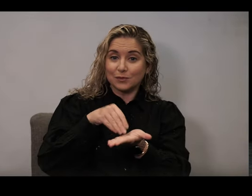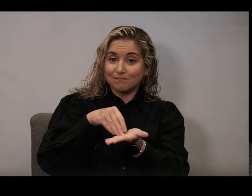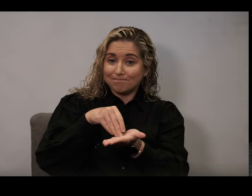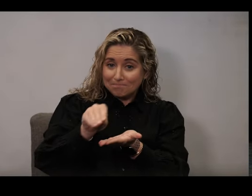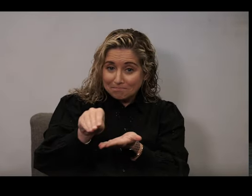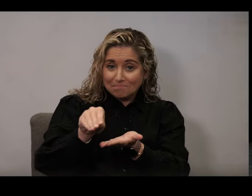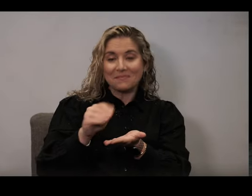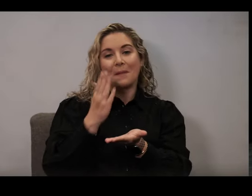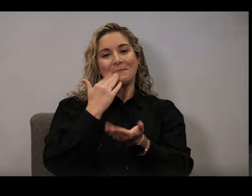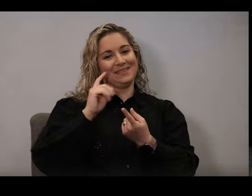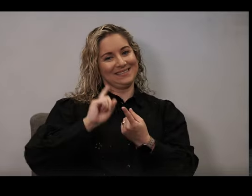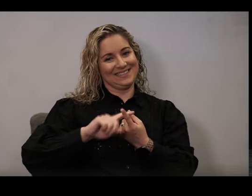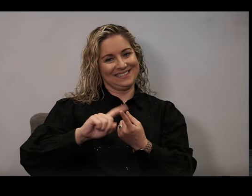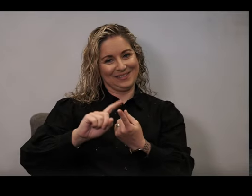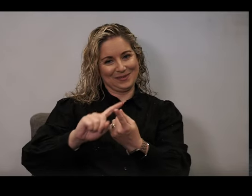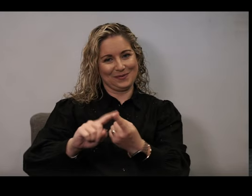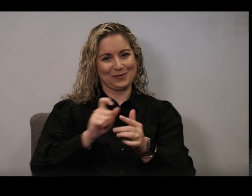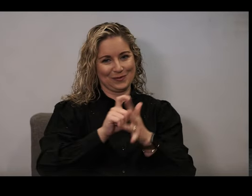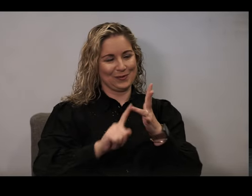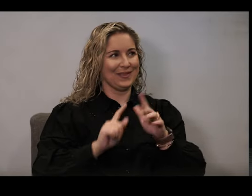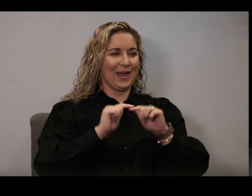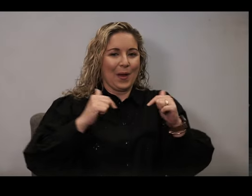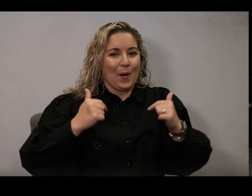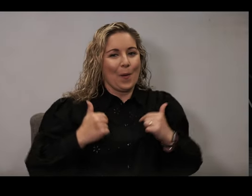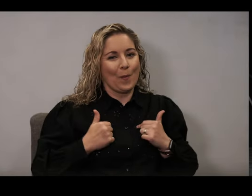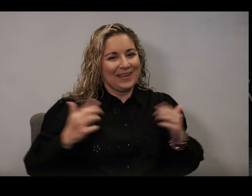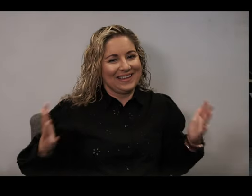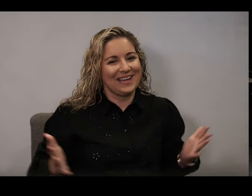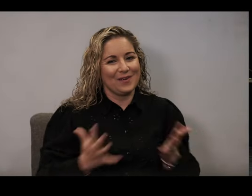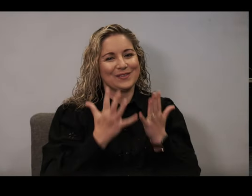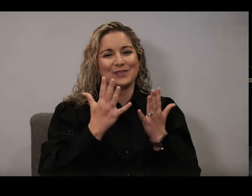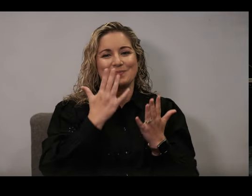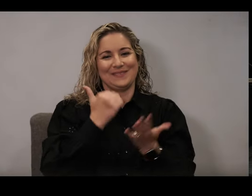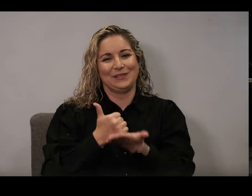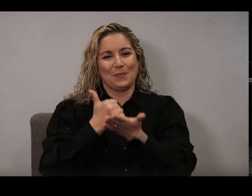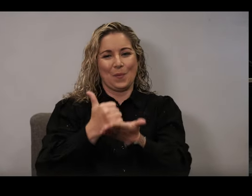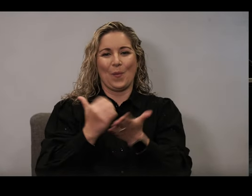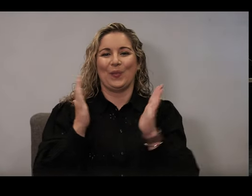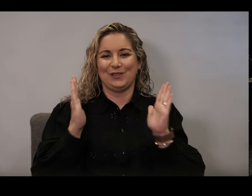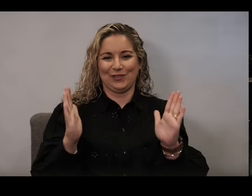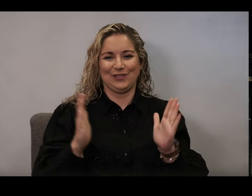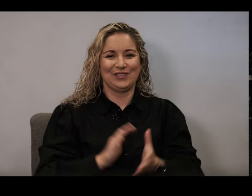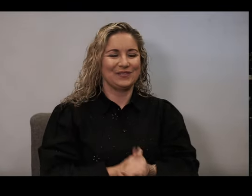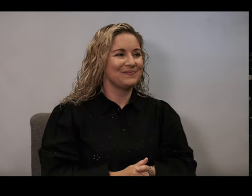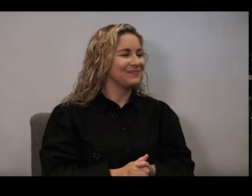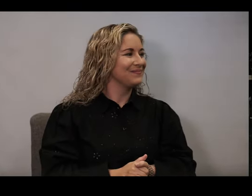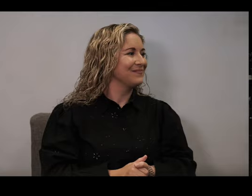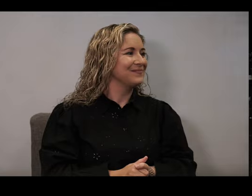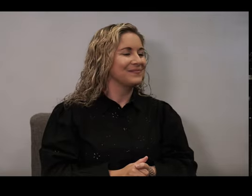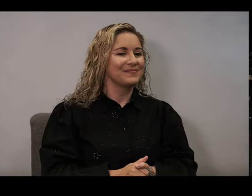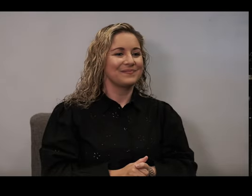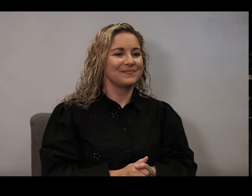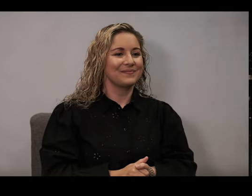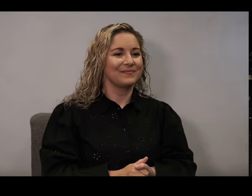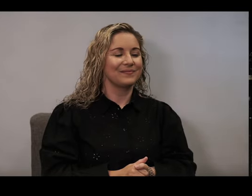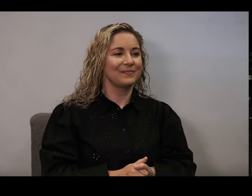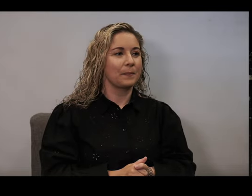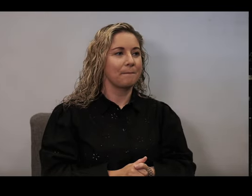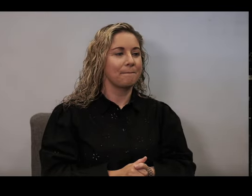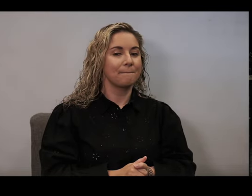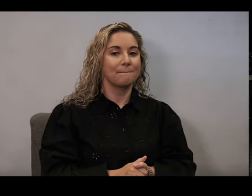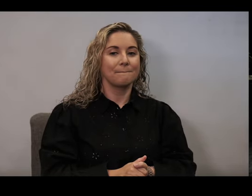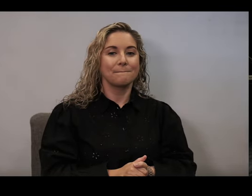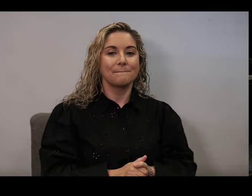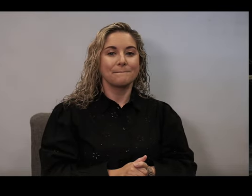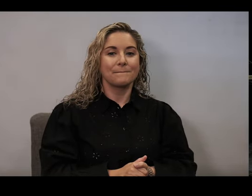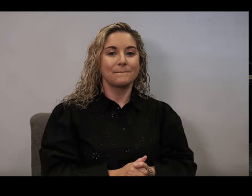dress. So yeah, there's my two cents there. Great time to do that. Want